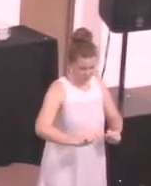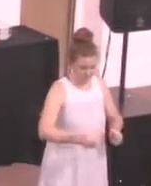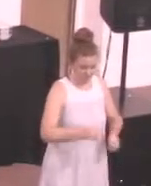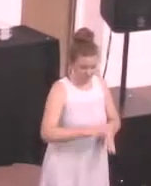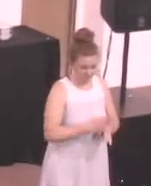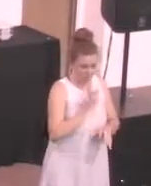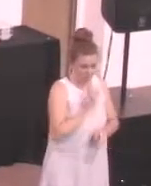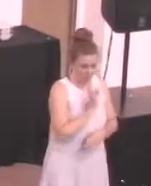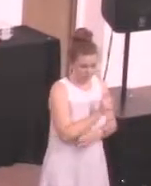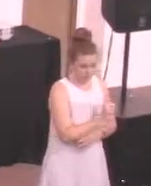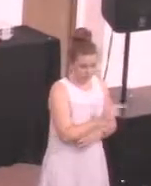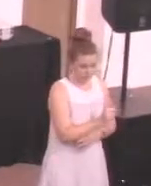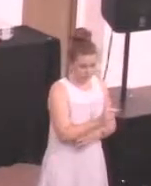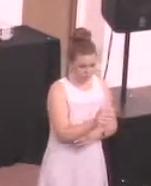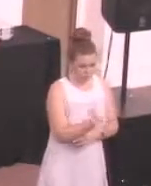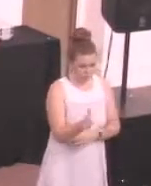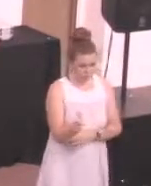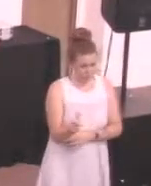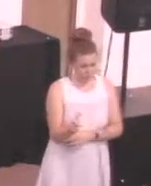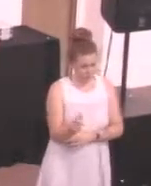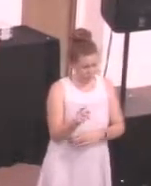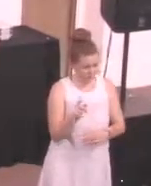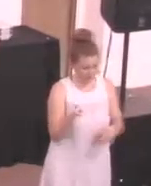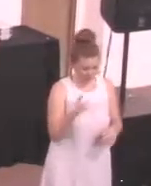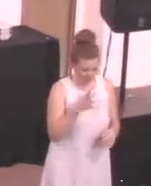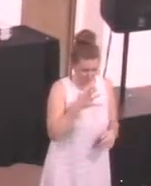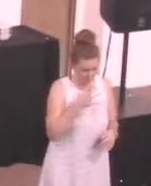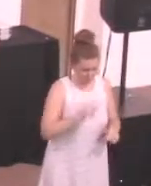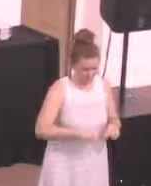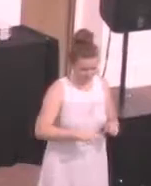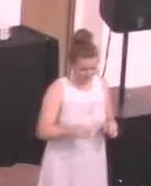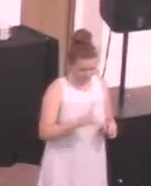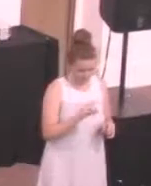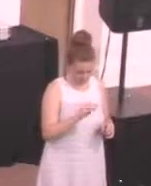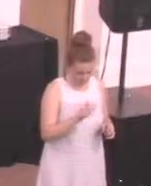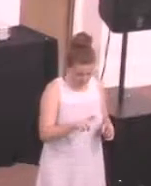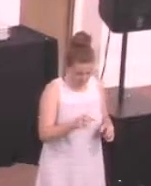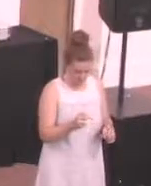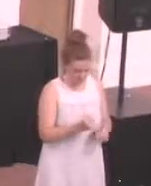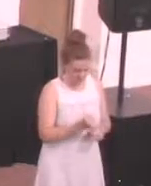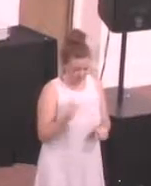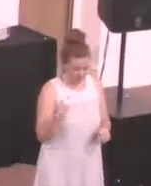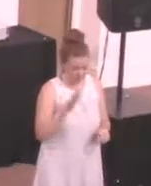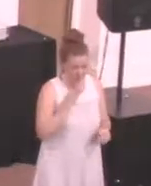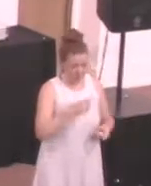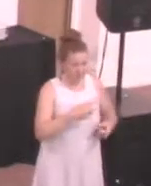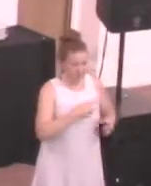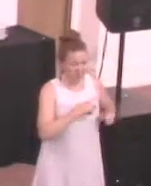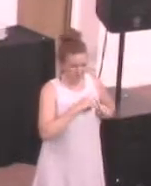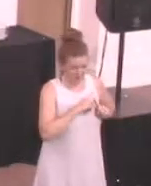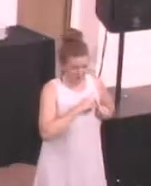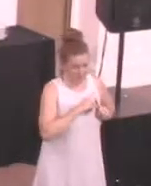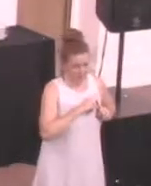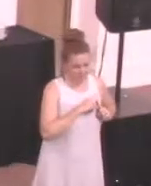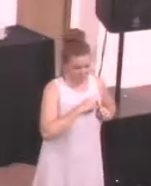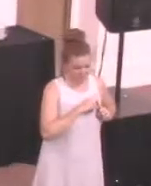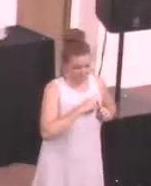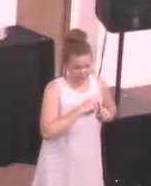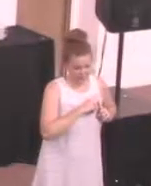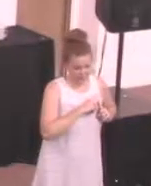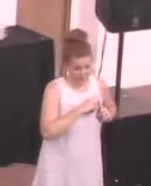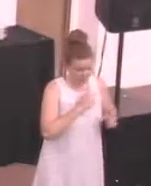She just couldn't deal with stepping into the light and letting what she's done be seen. It's hard, amen?